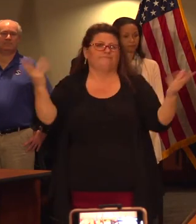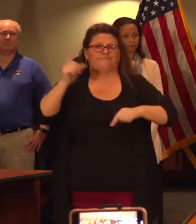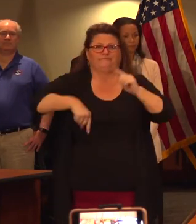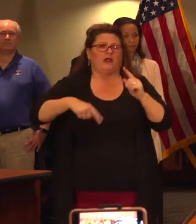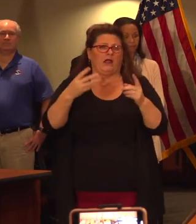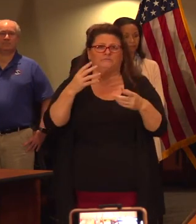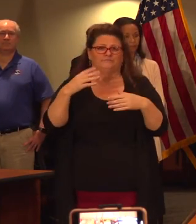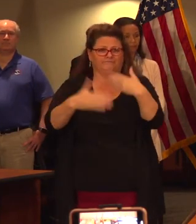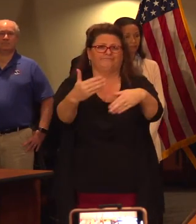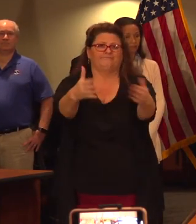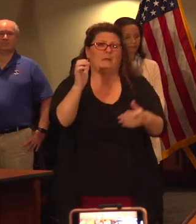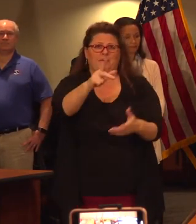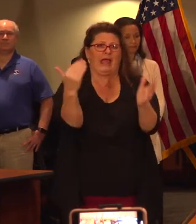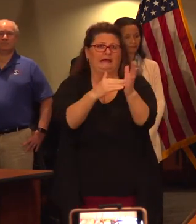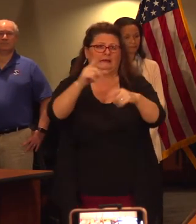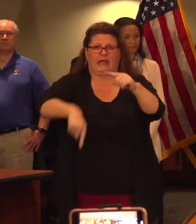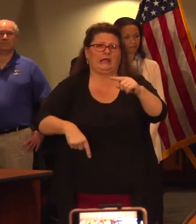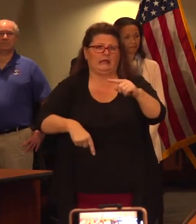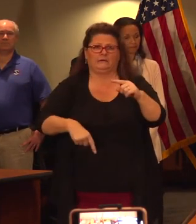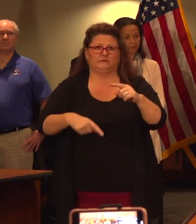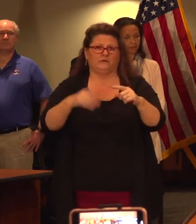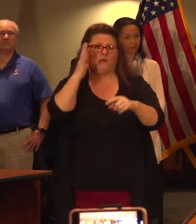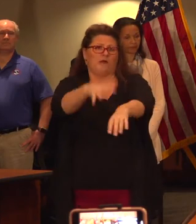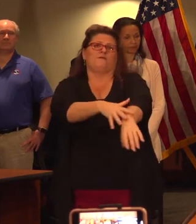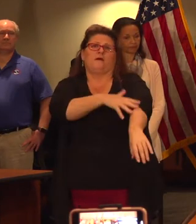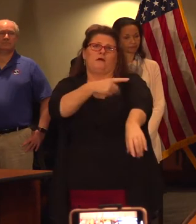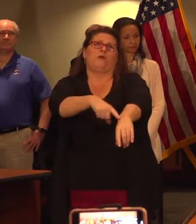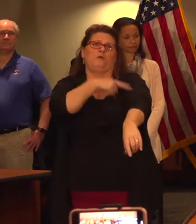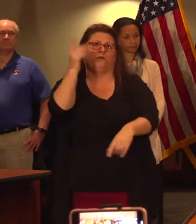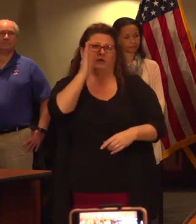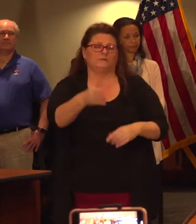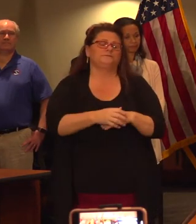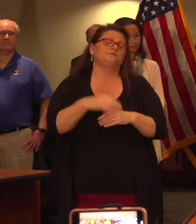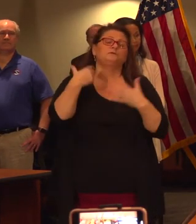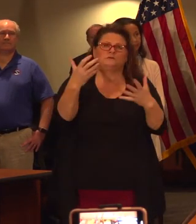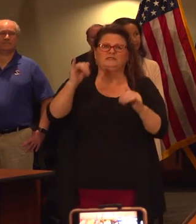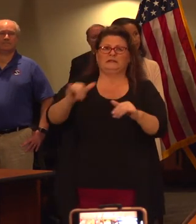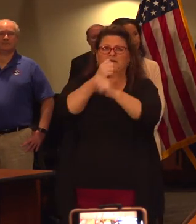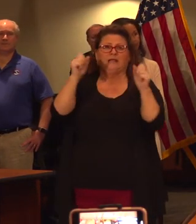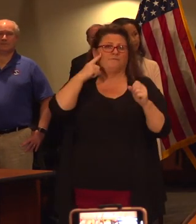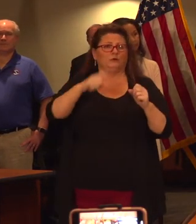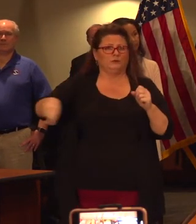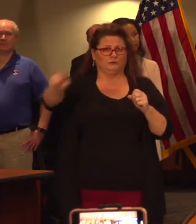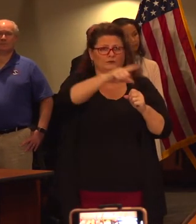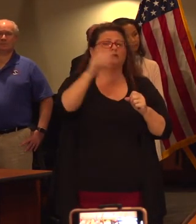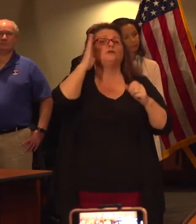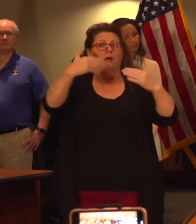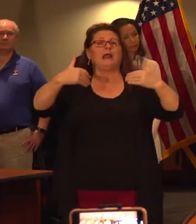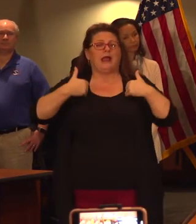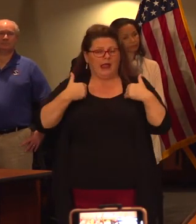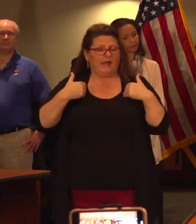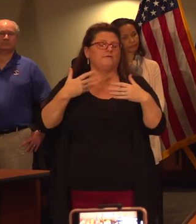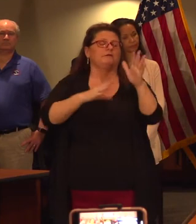you that we are going to find the best ways to do it quickly and safely, and we will have return our economic revitalization